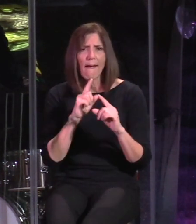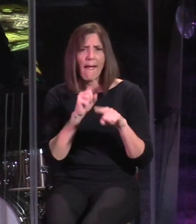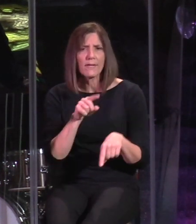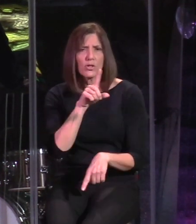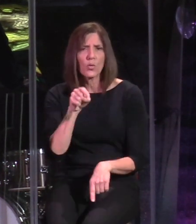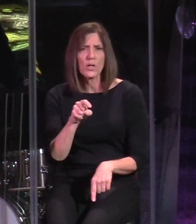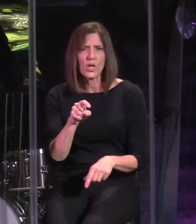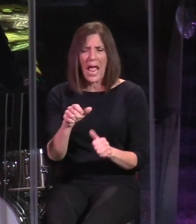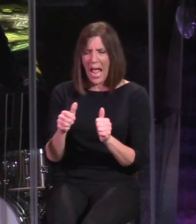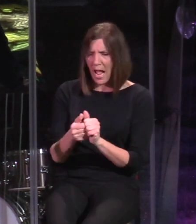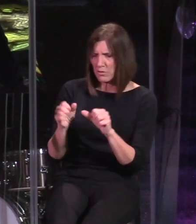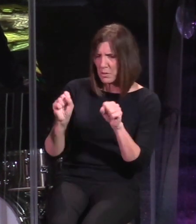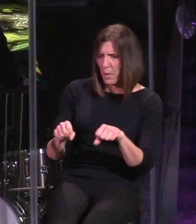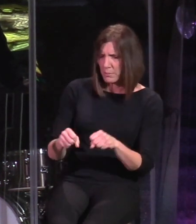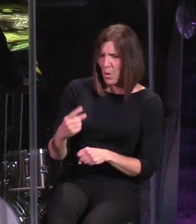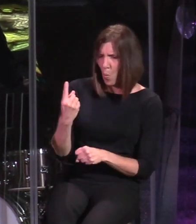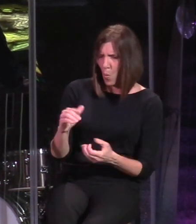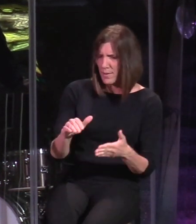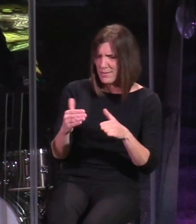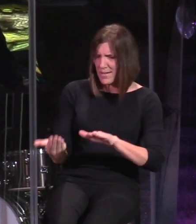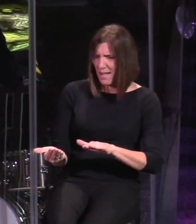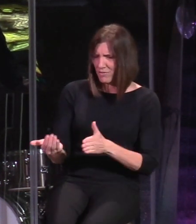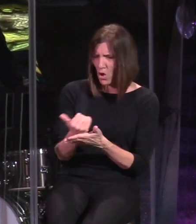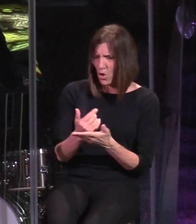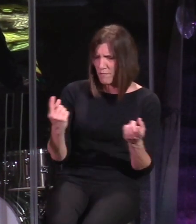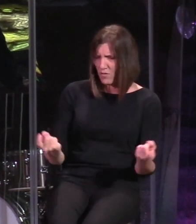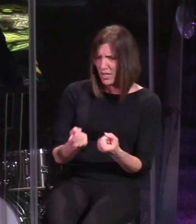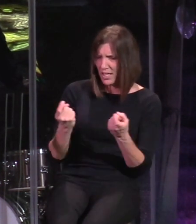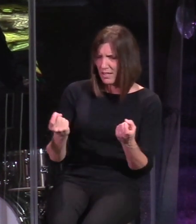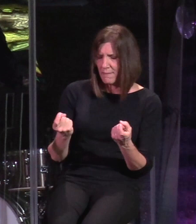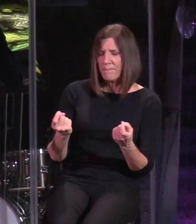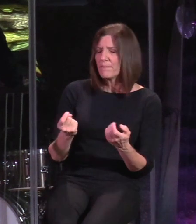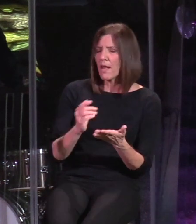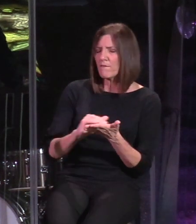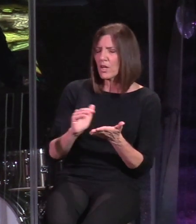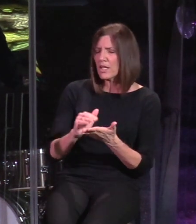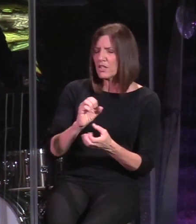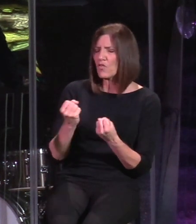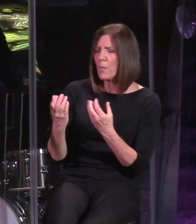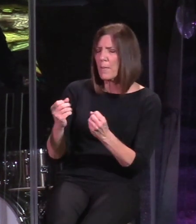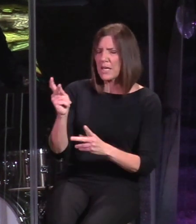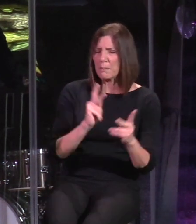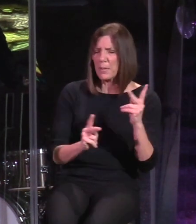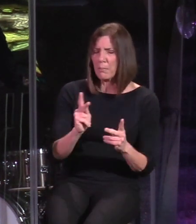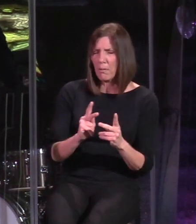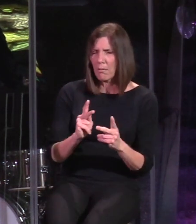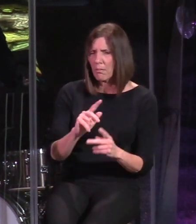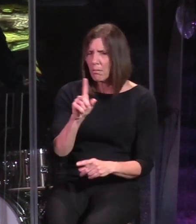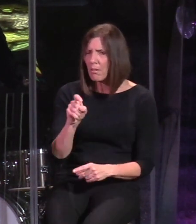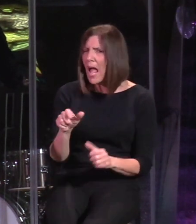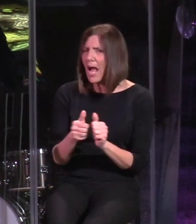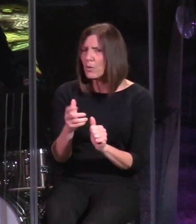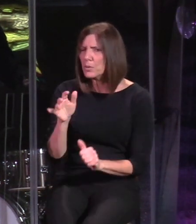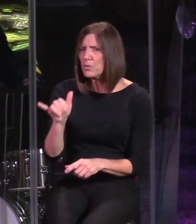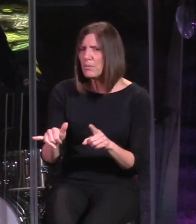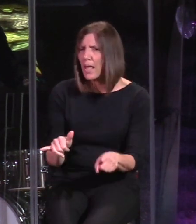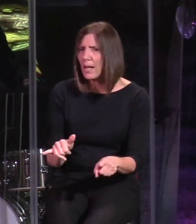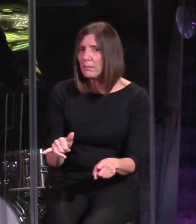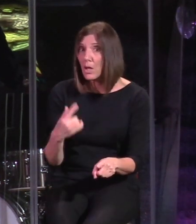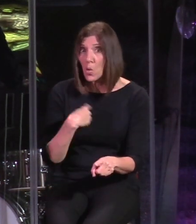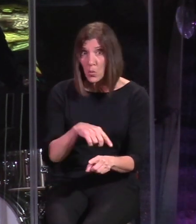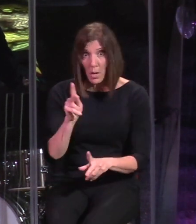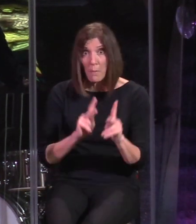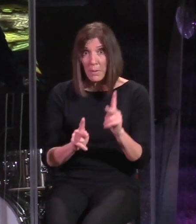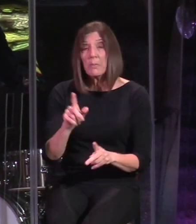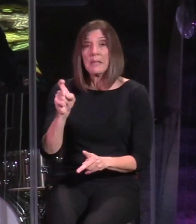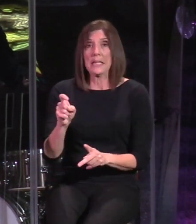to earn the forgiveness of many men and women? And I hope that you would agree with me that we are a people in need of a